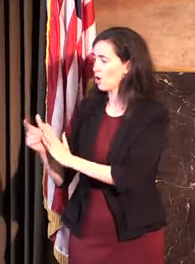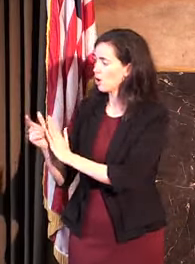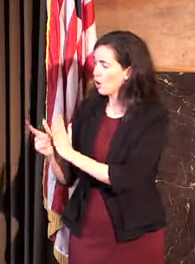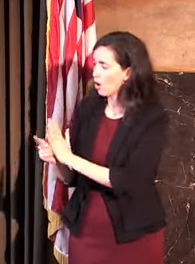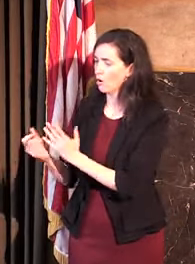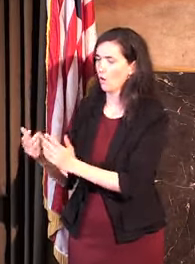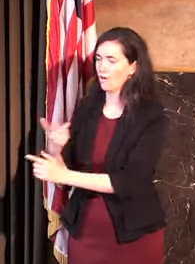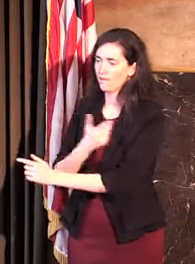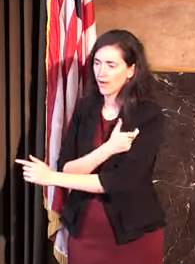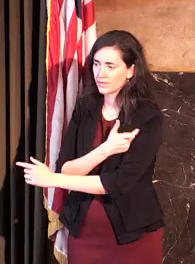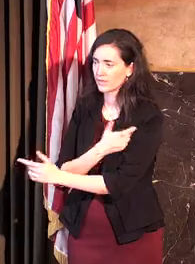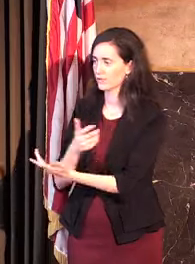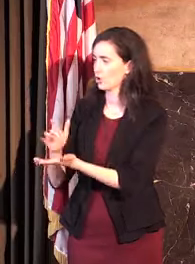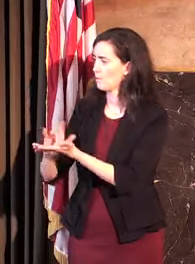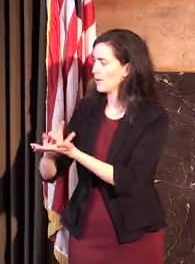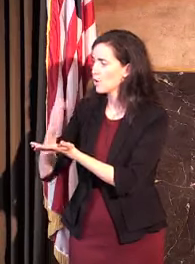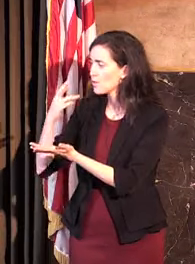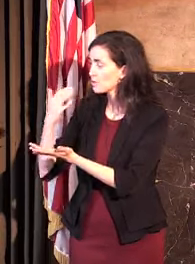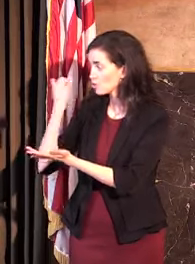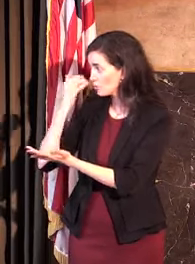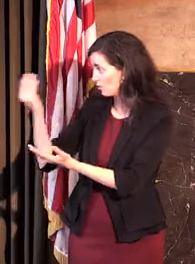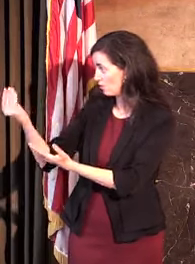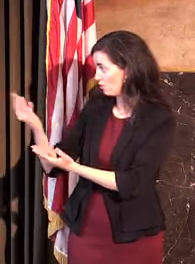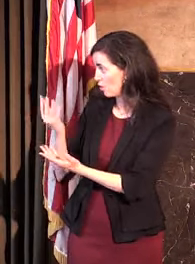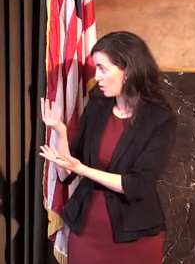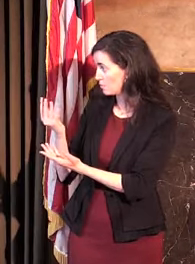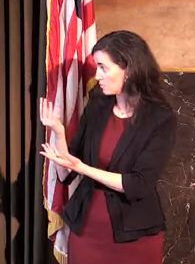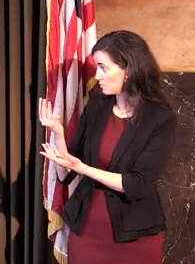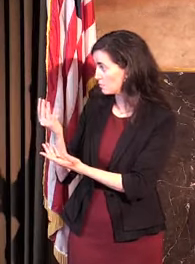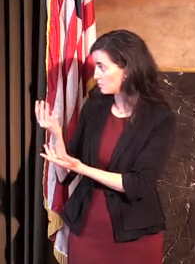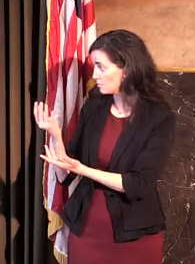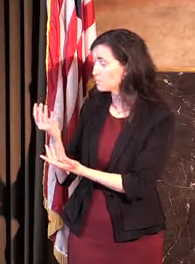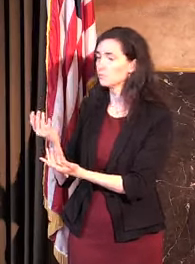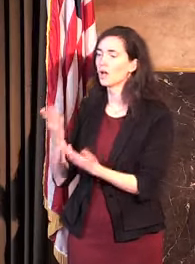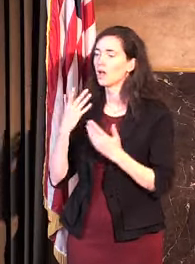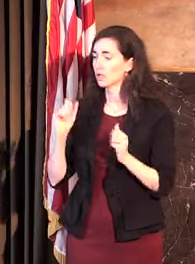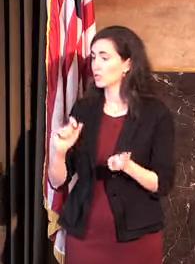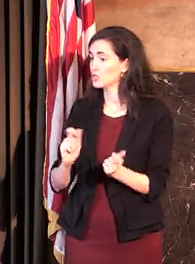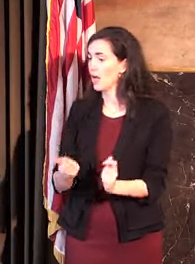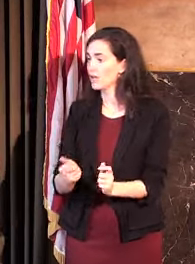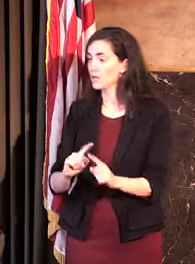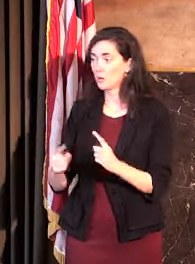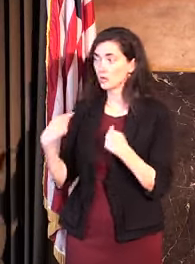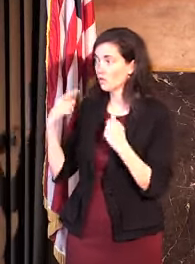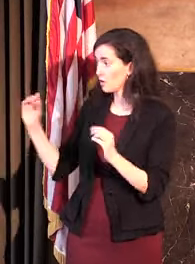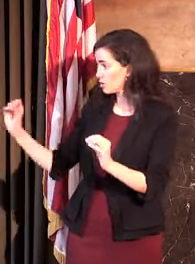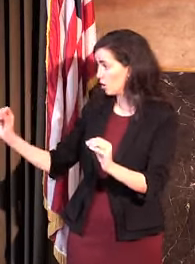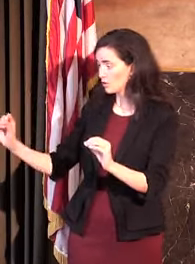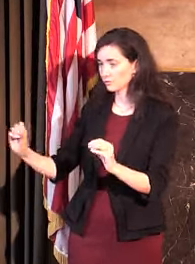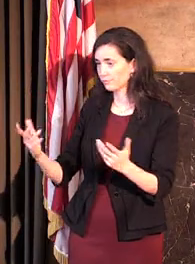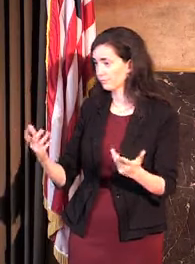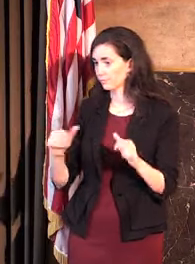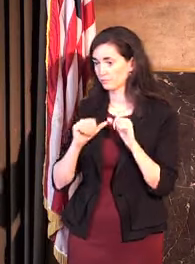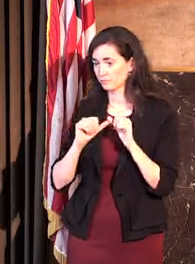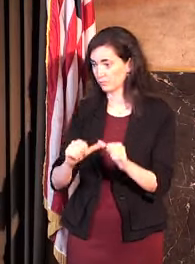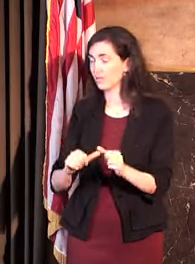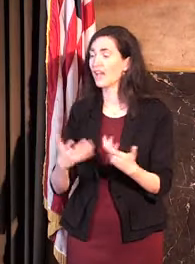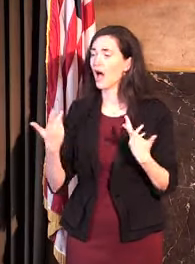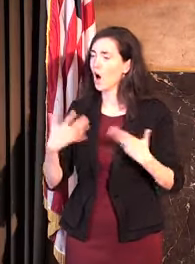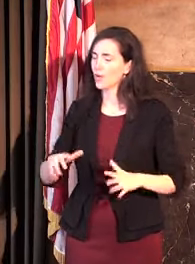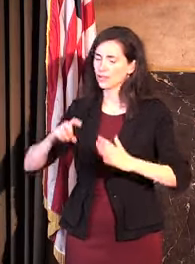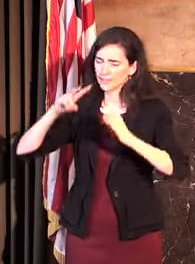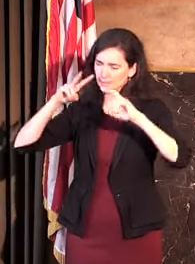the vaccine, some medical reason. I don't anticipate that will happen. I've done a really deep dive